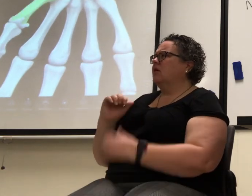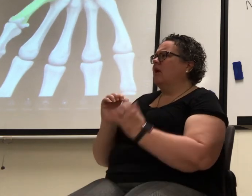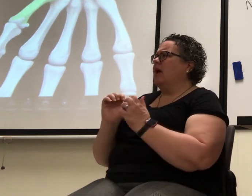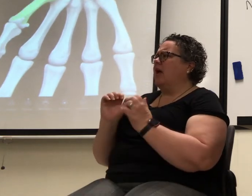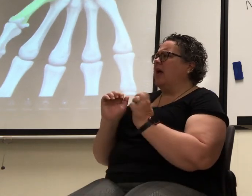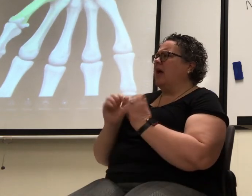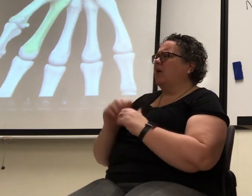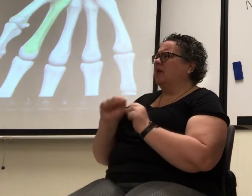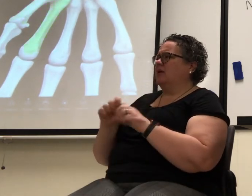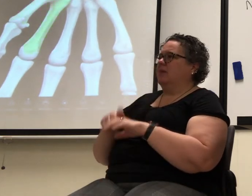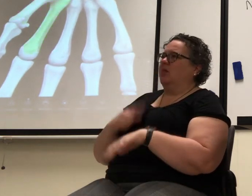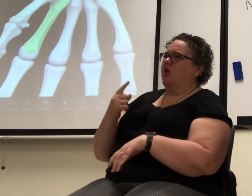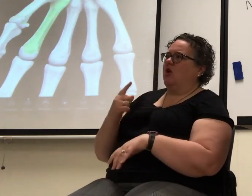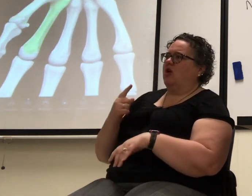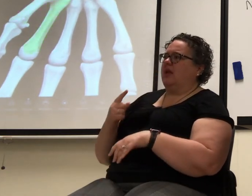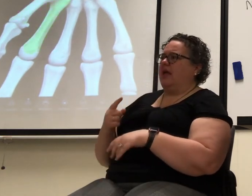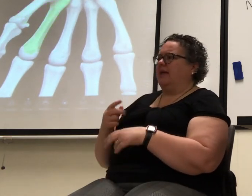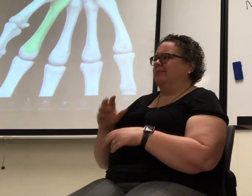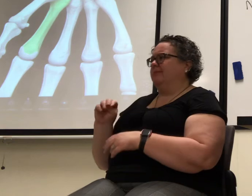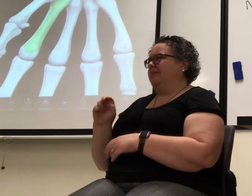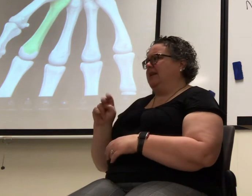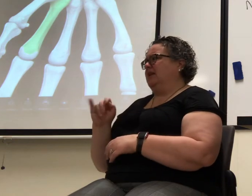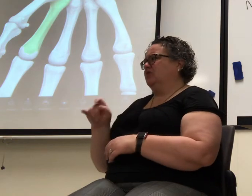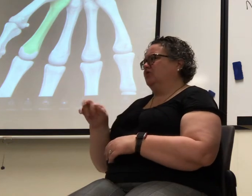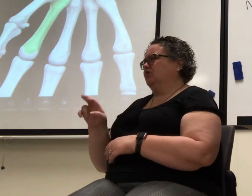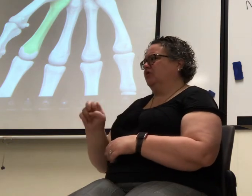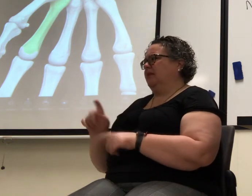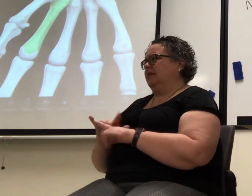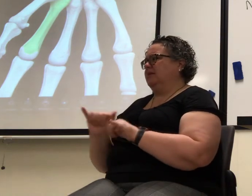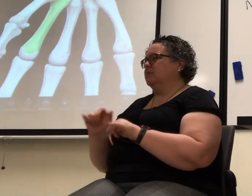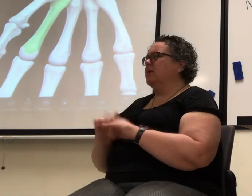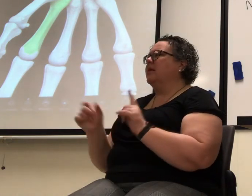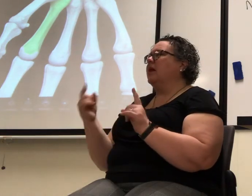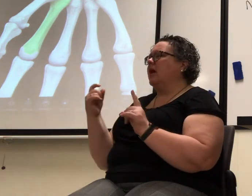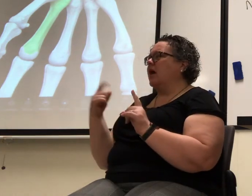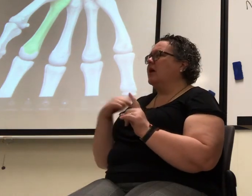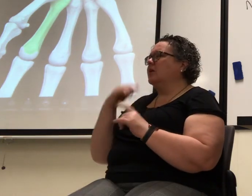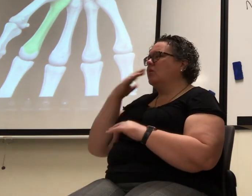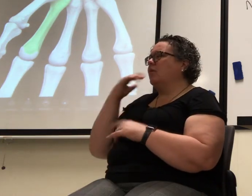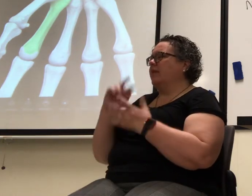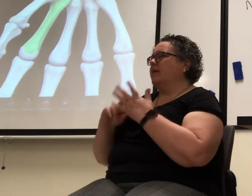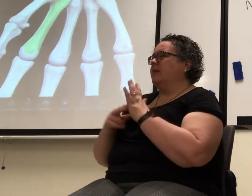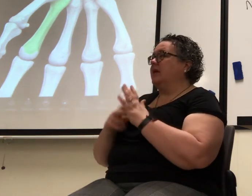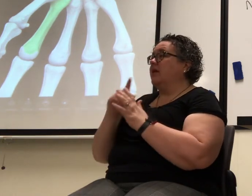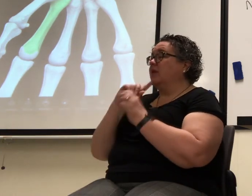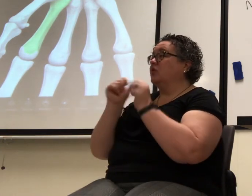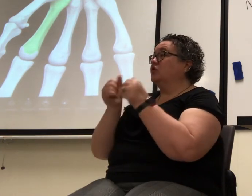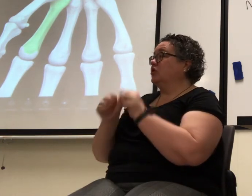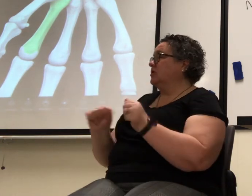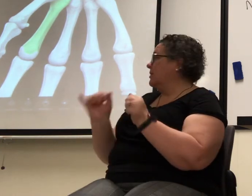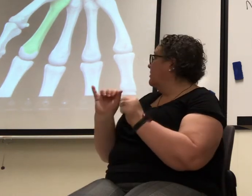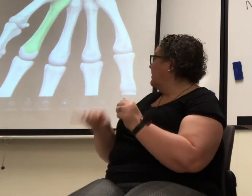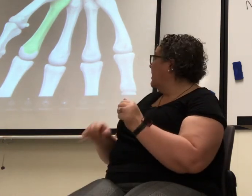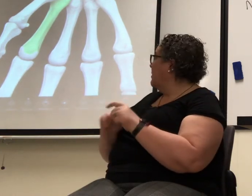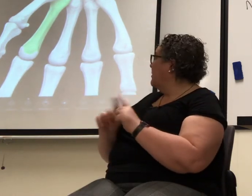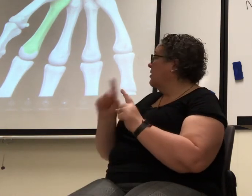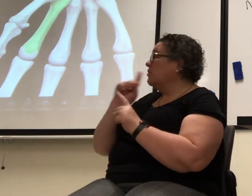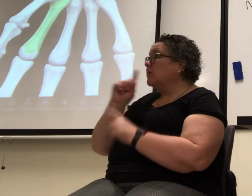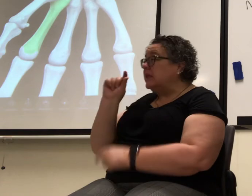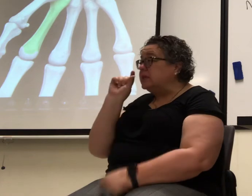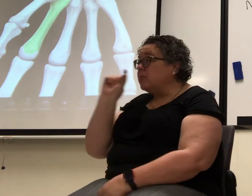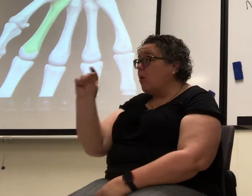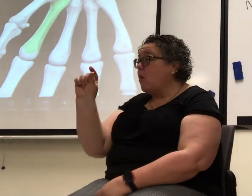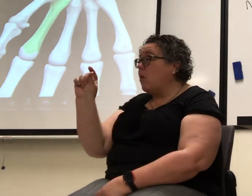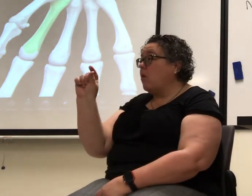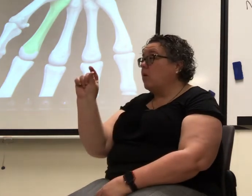same time? But anyways, I see what they mean. They're shaped like that, but they're very small, so